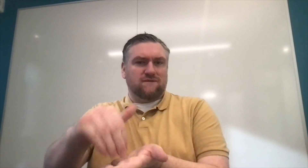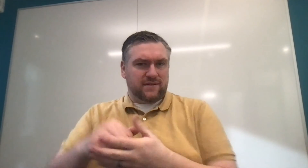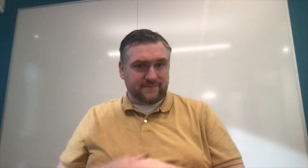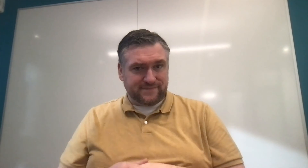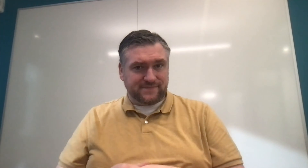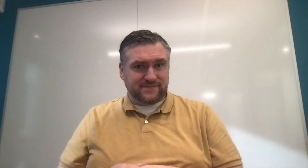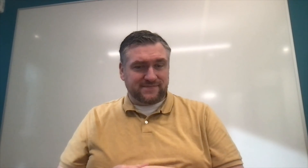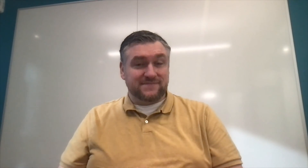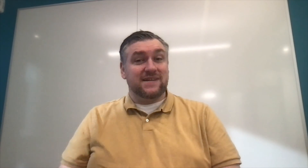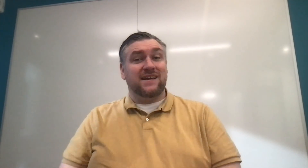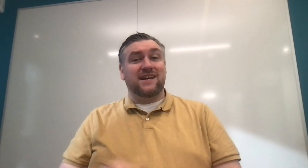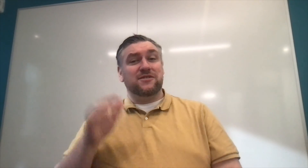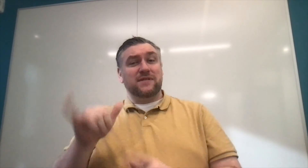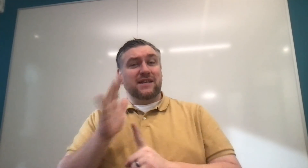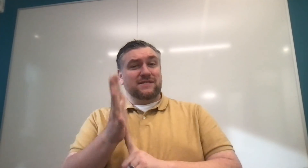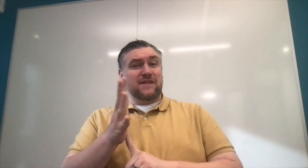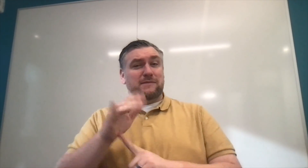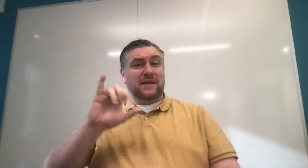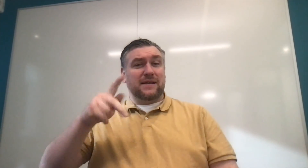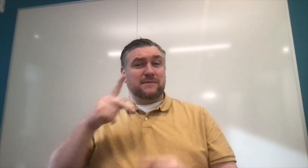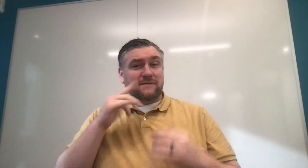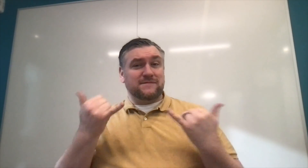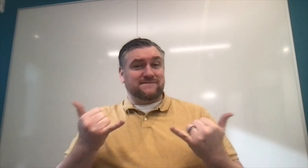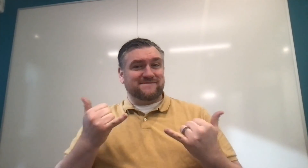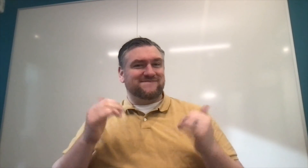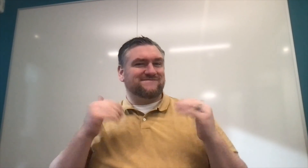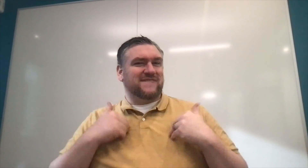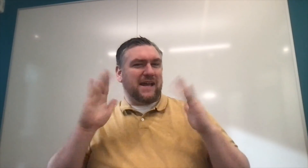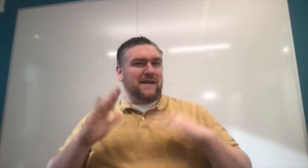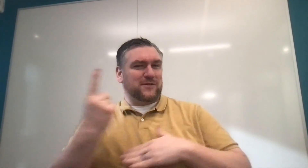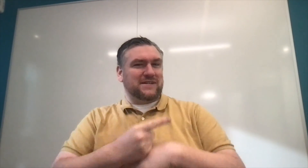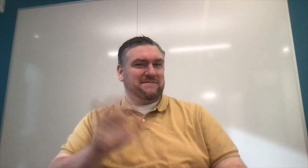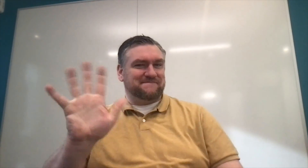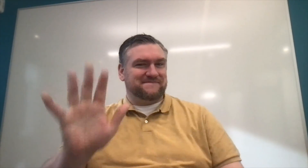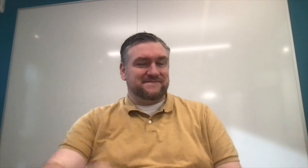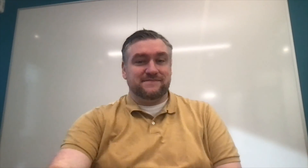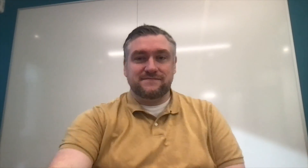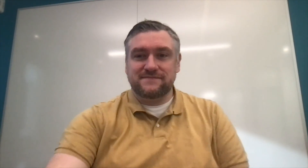score concept again and again. So that's the 5-minute IEP for today. Have a great day.